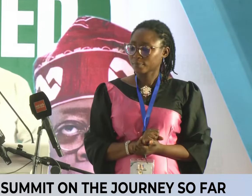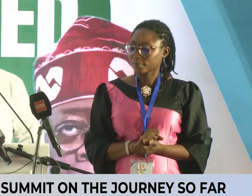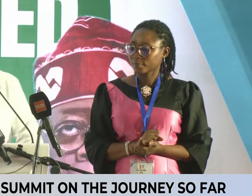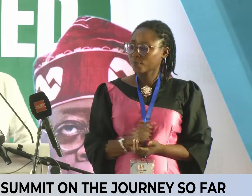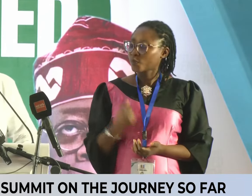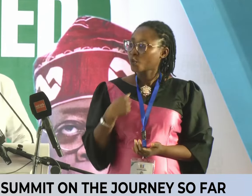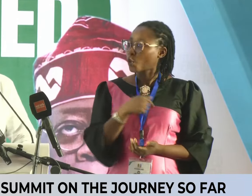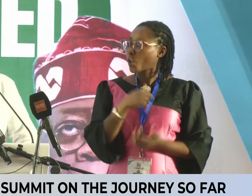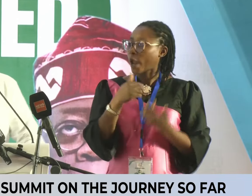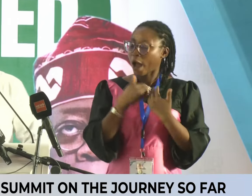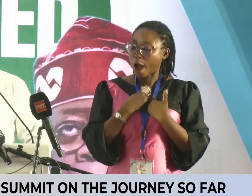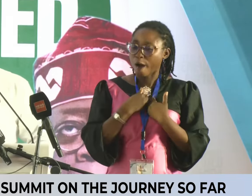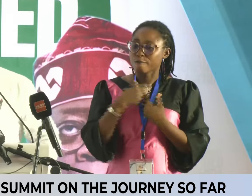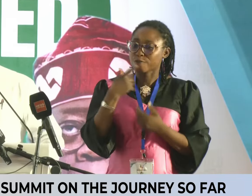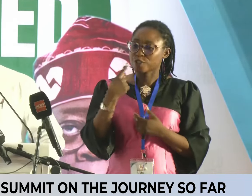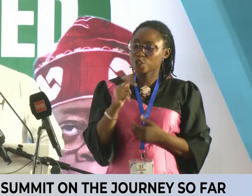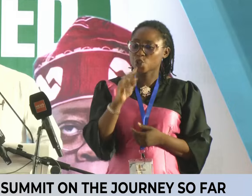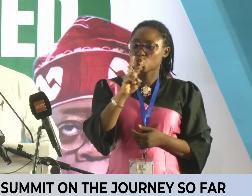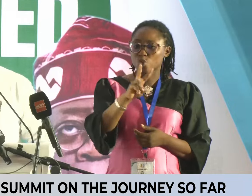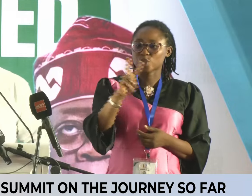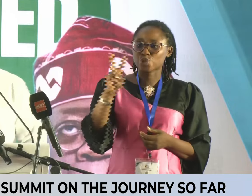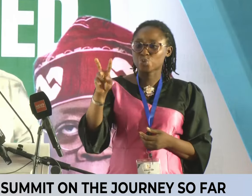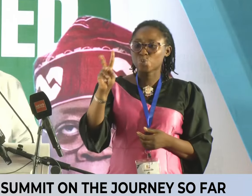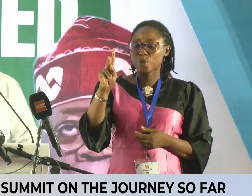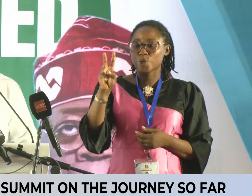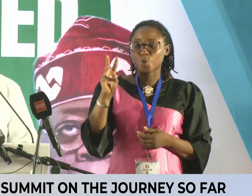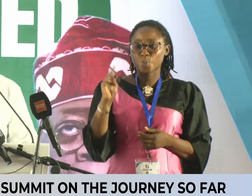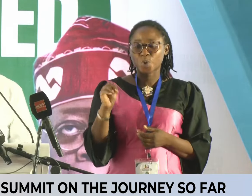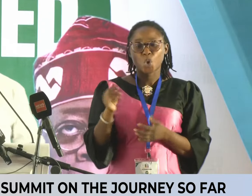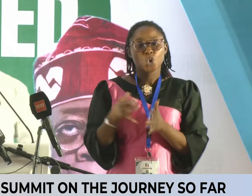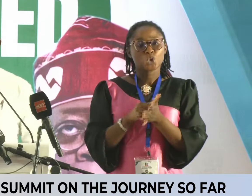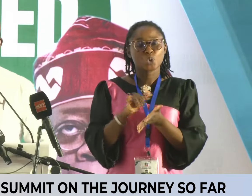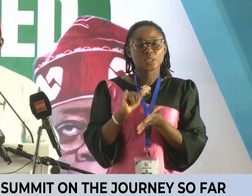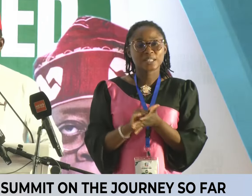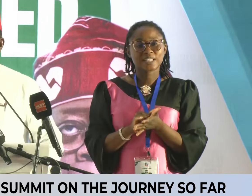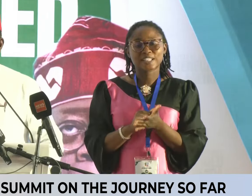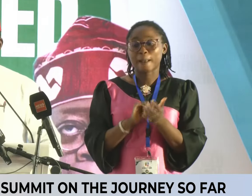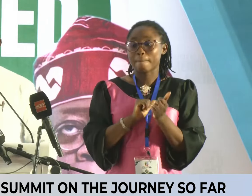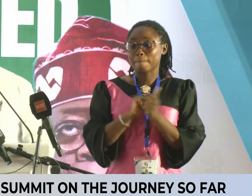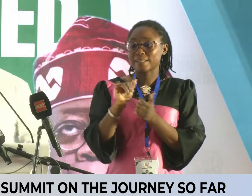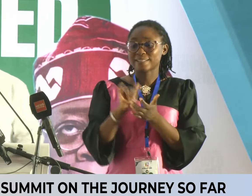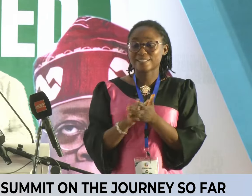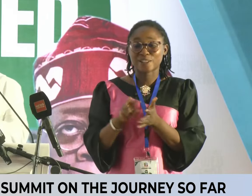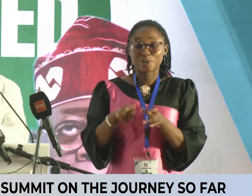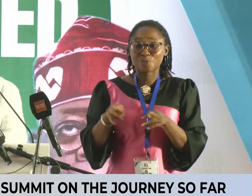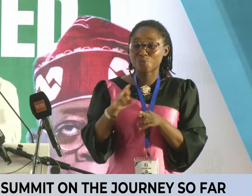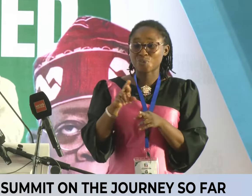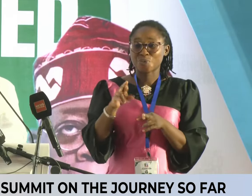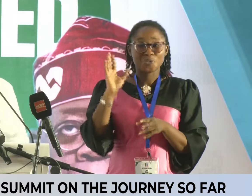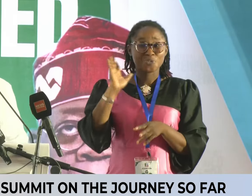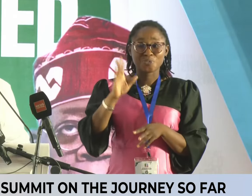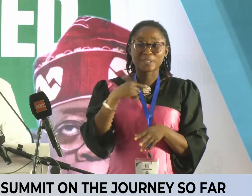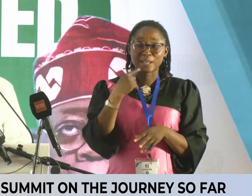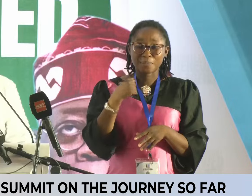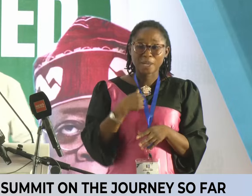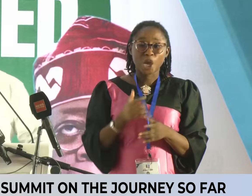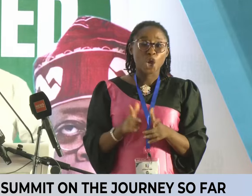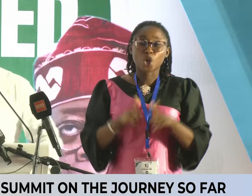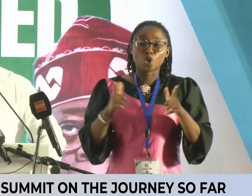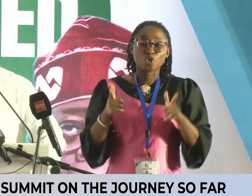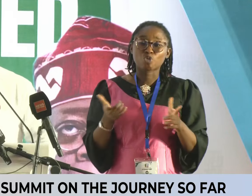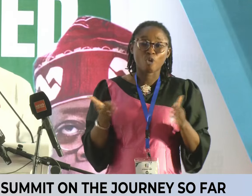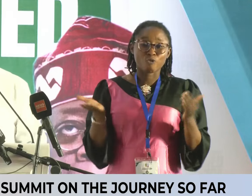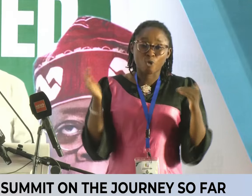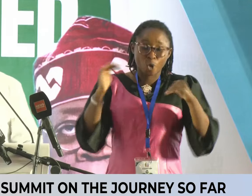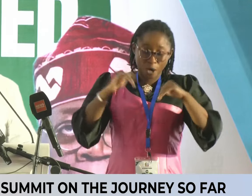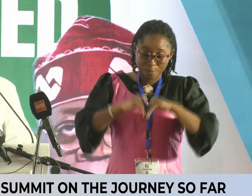we have the 22 kilometer. Those who ply that road will bear me witness. There's a lot of folding of the